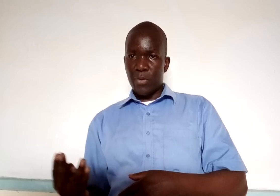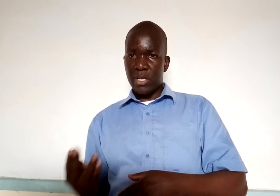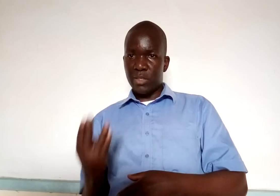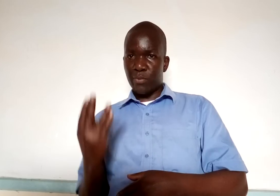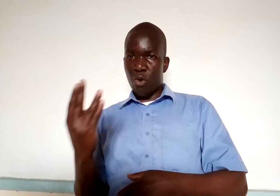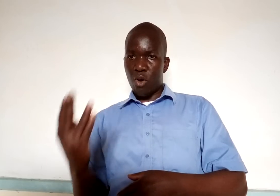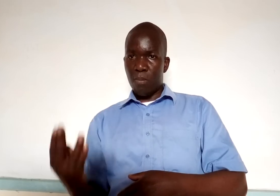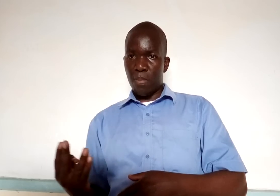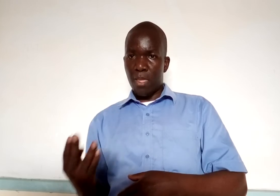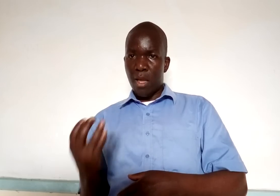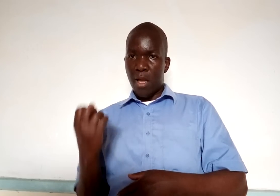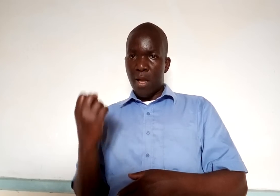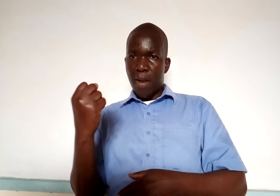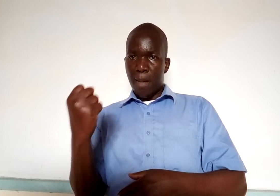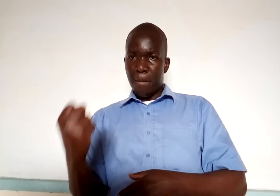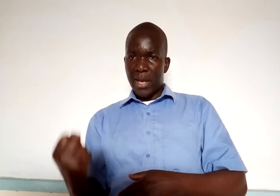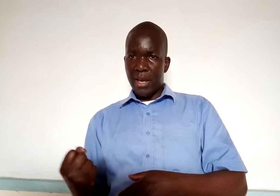is 4, May,